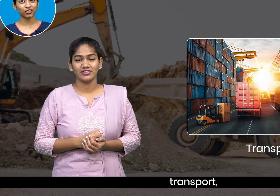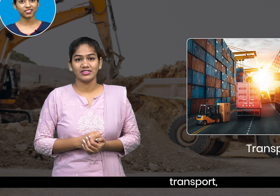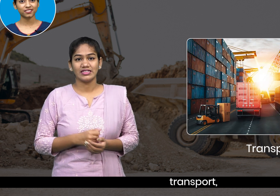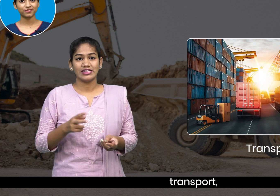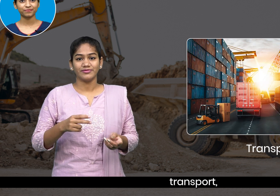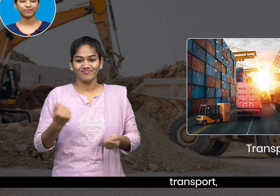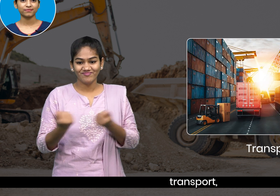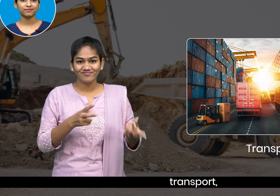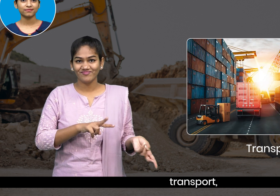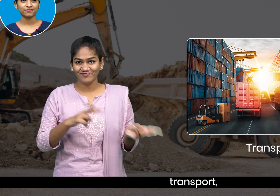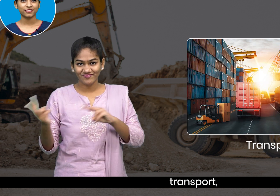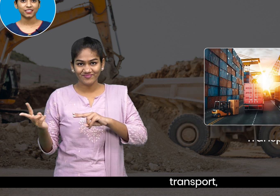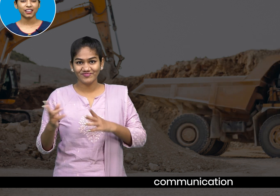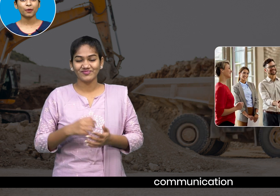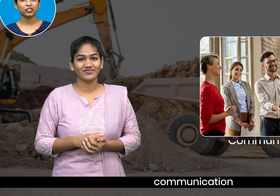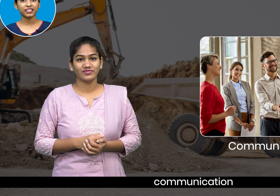transport,